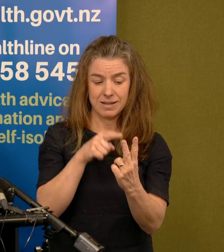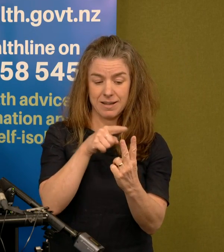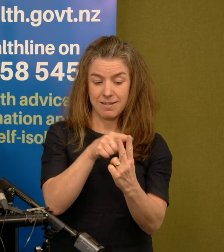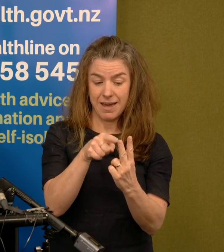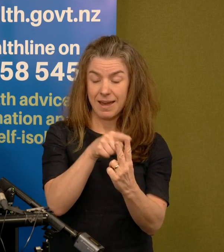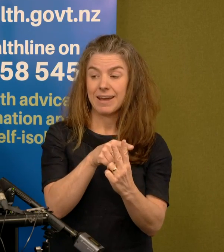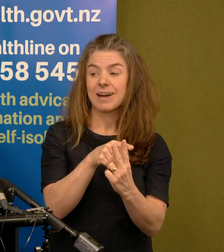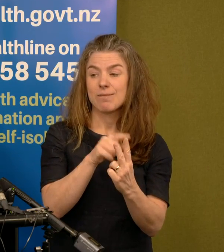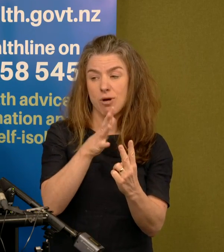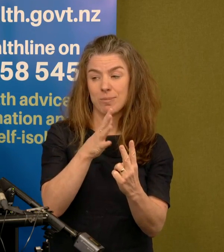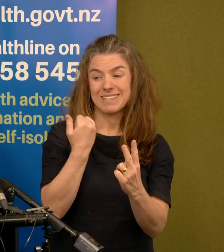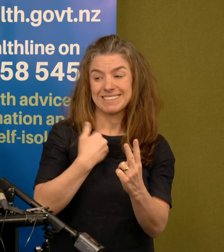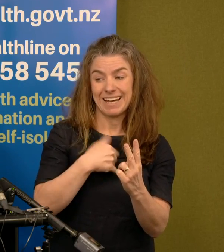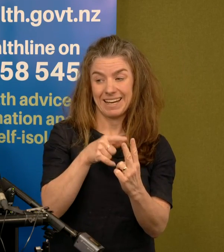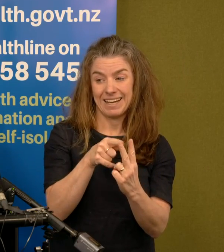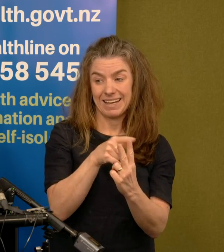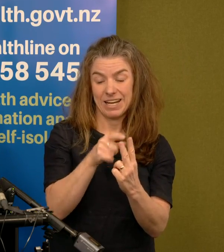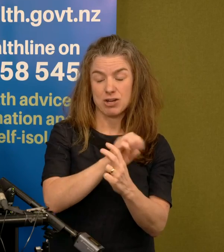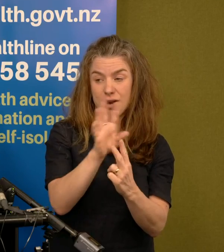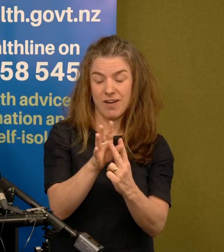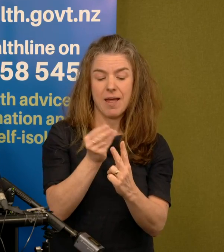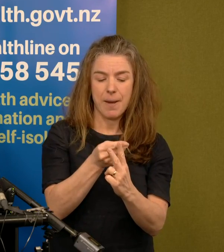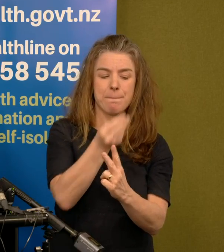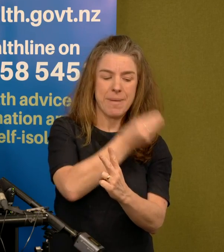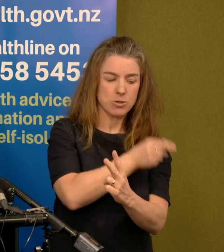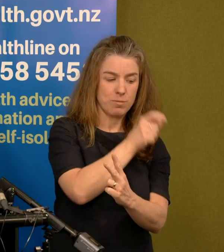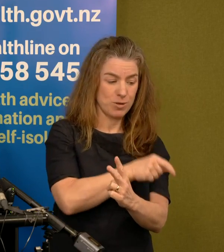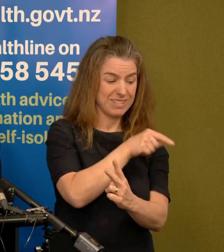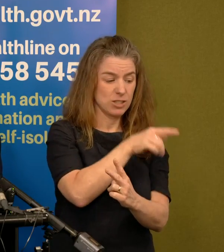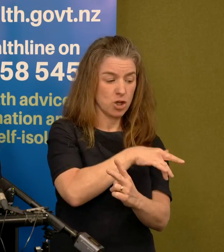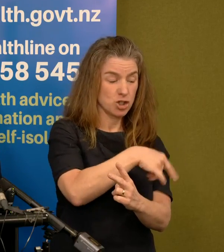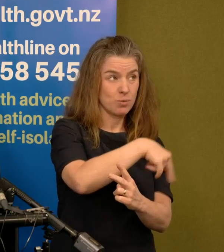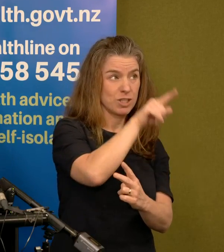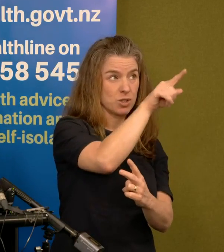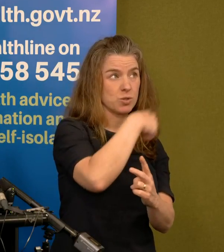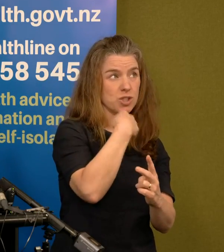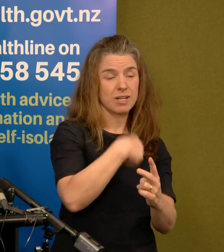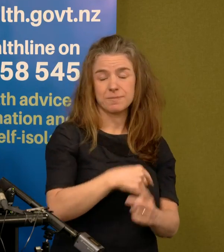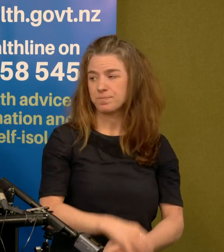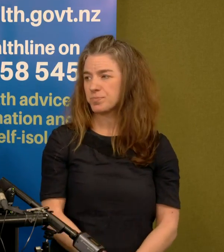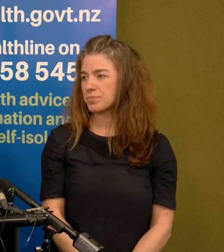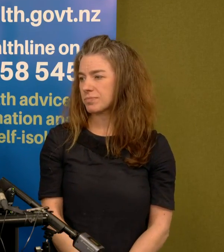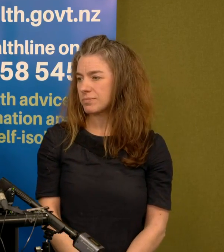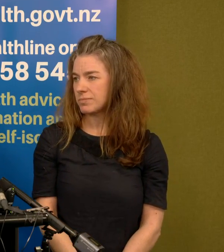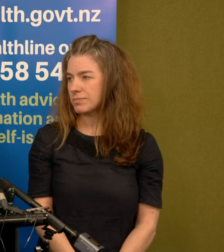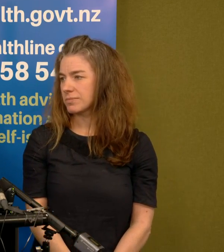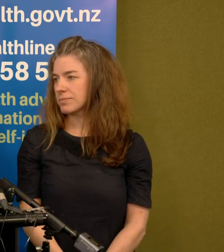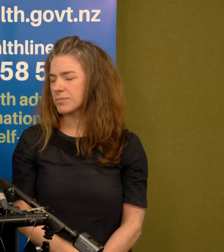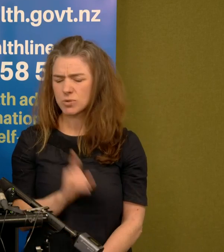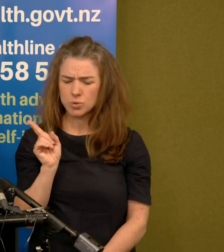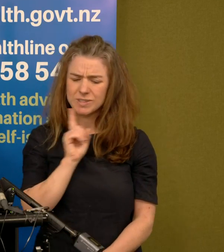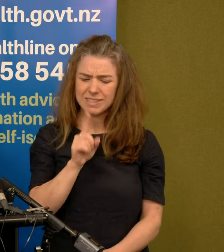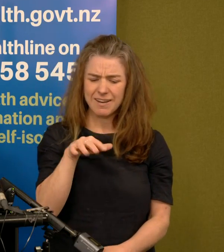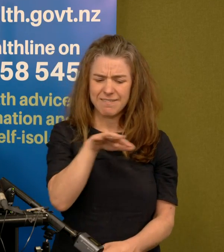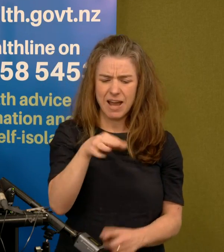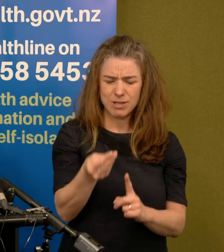symptom-free, passed it on to a family member. This is consistent with what's been shown in China. You had another question? When you say this is a family transmission, how